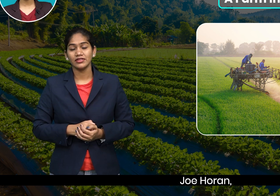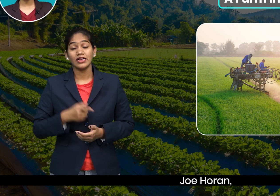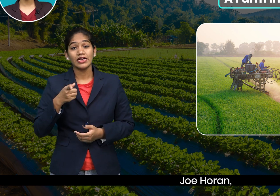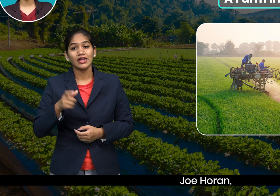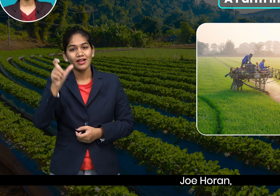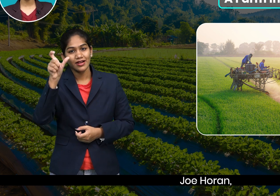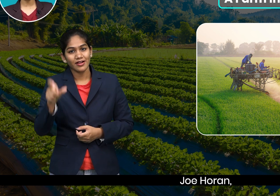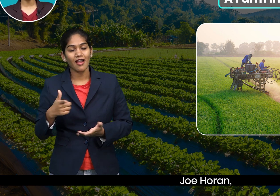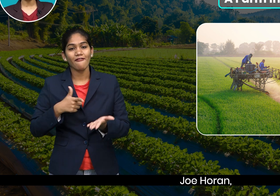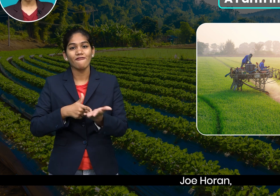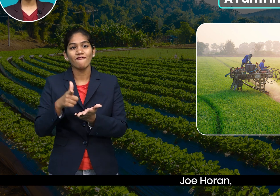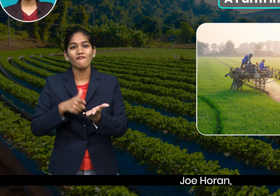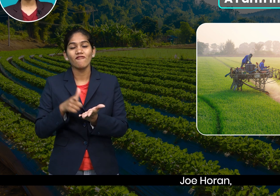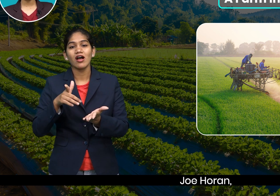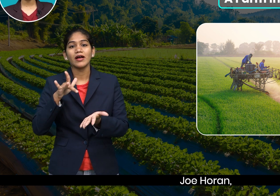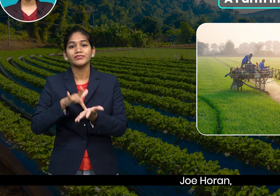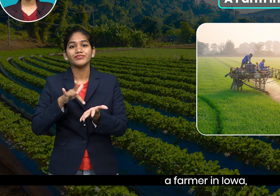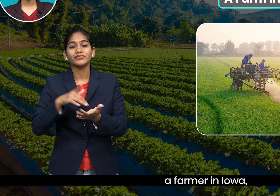a farmer in Iowa,